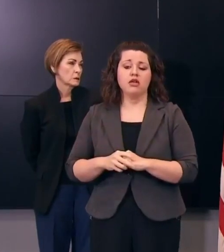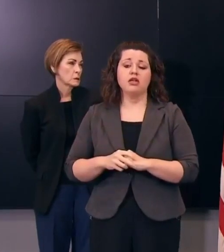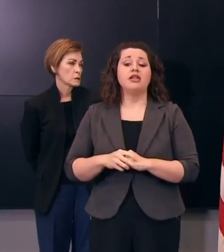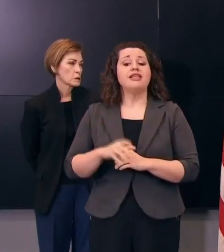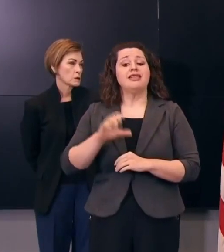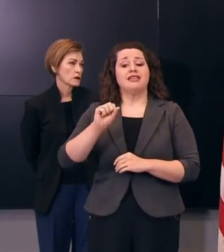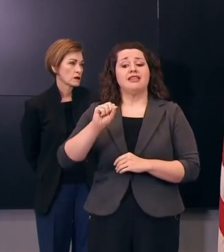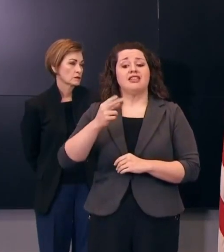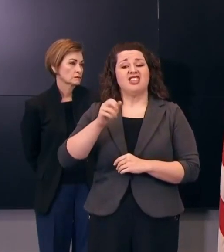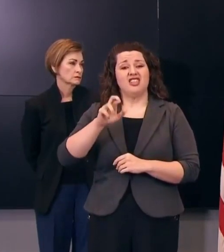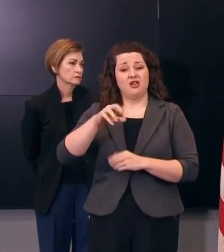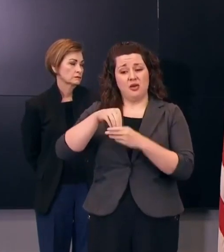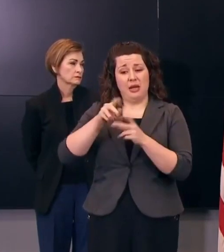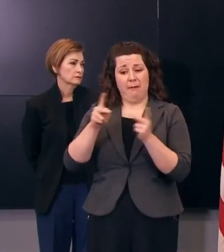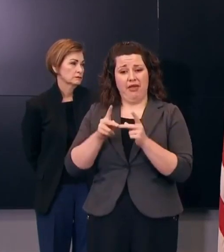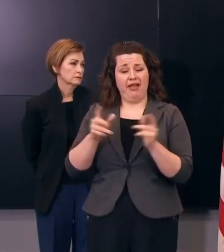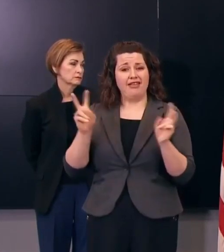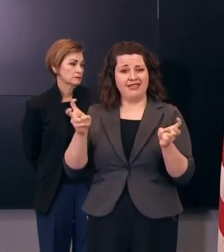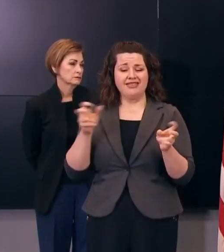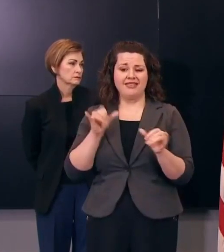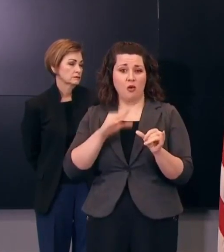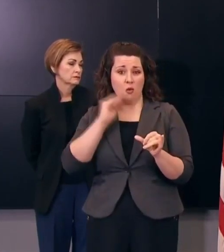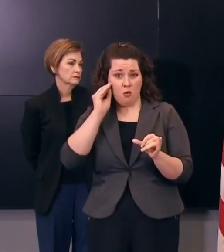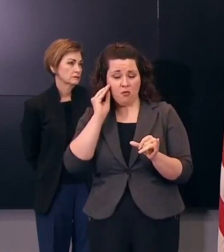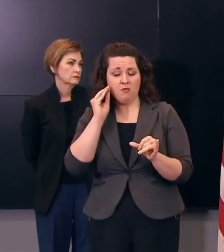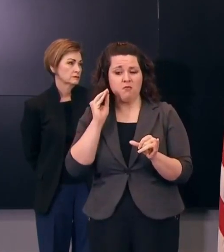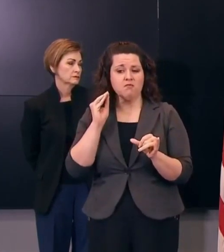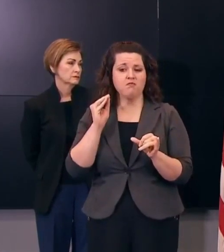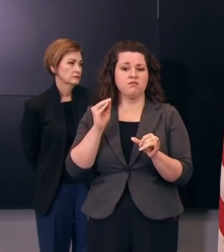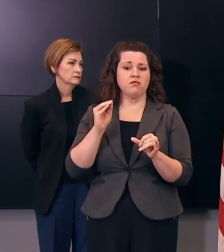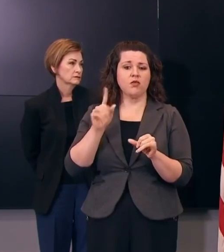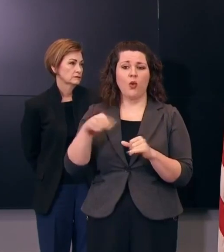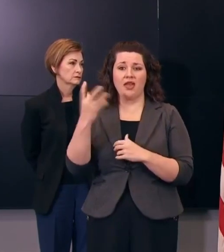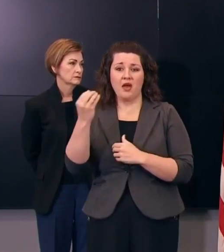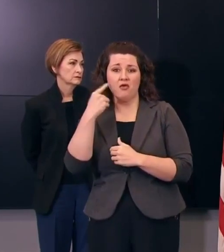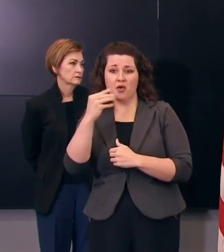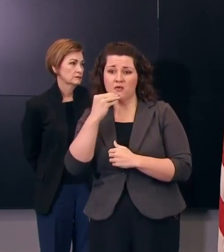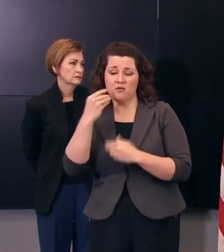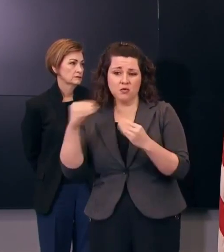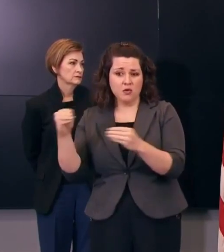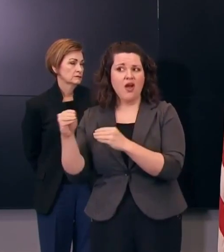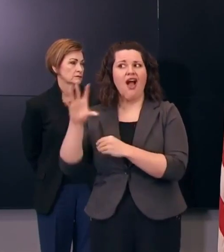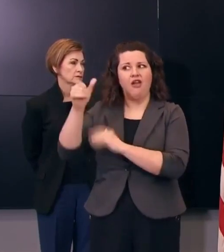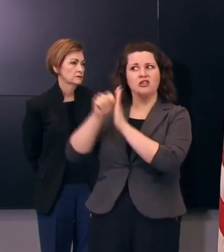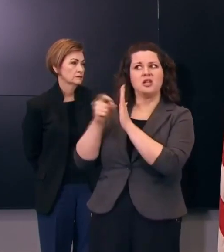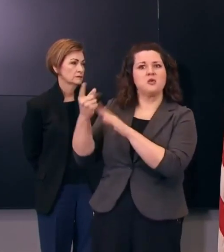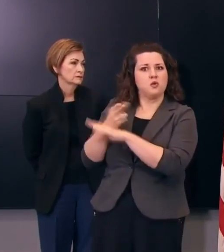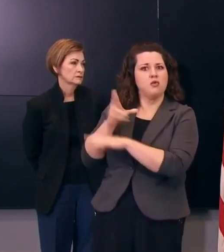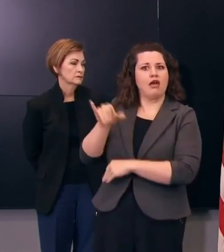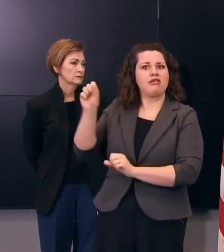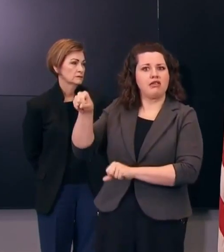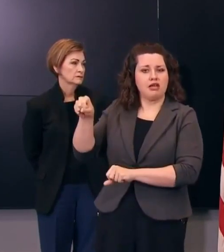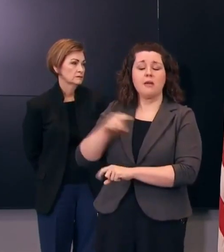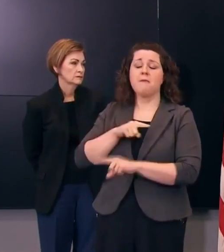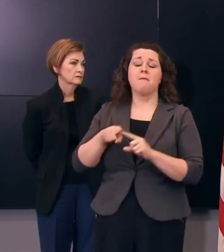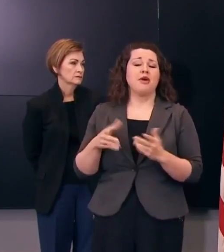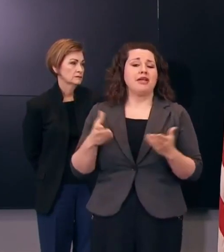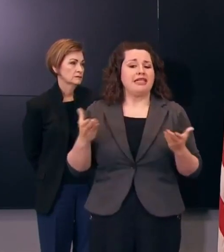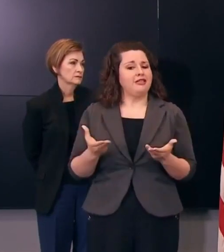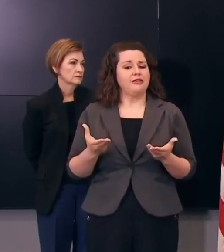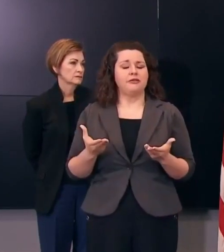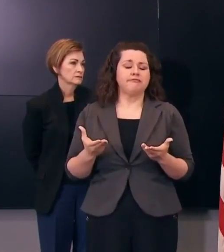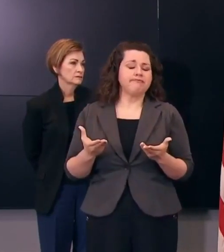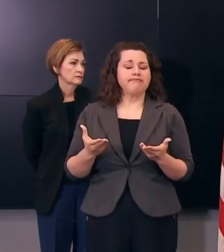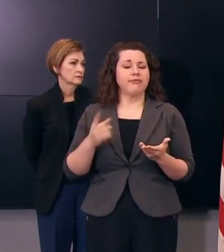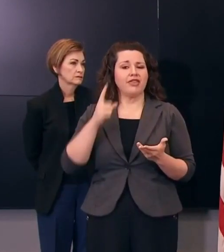While sheltering in place is a tool that is currently being used in other states, we do not believe it is a mitigation